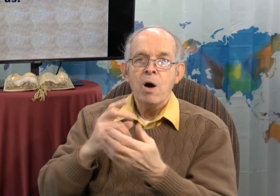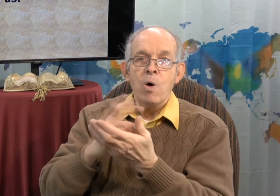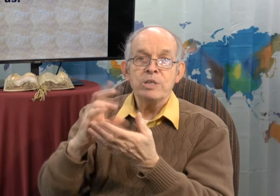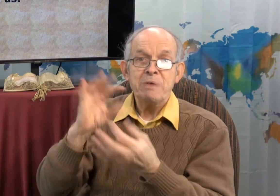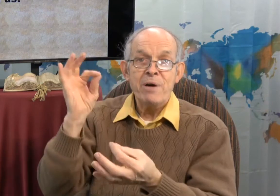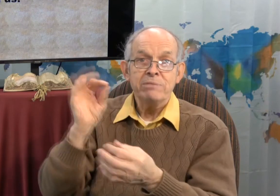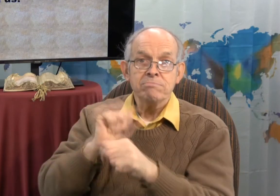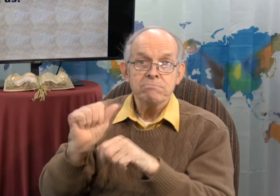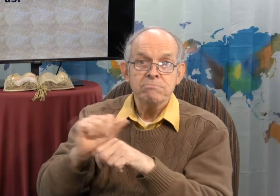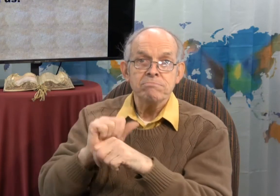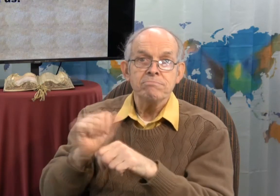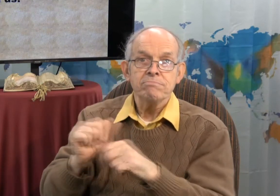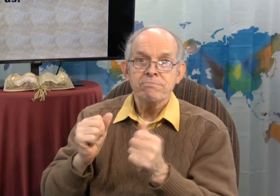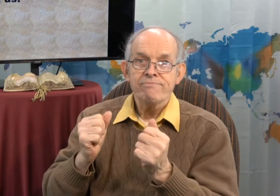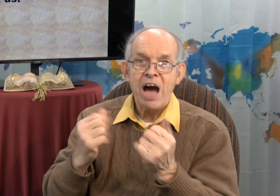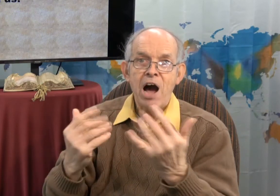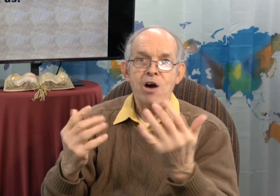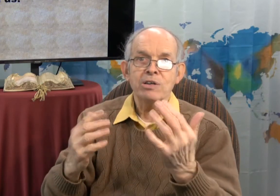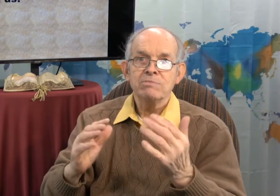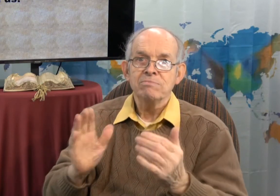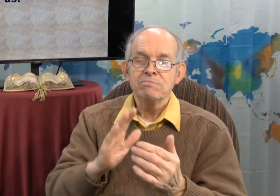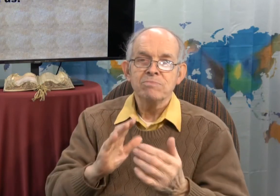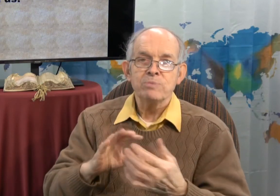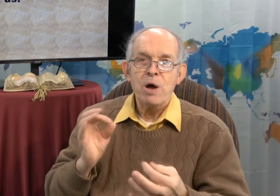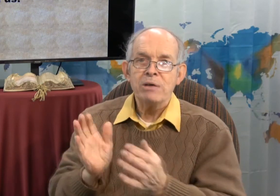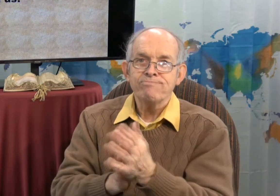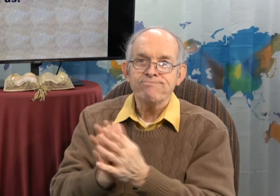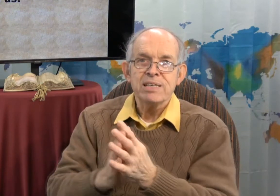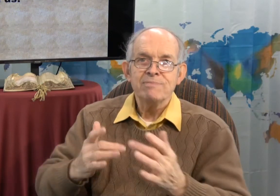Holy Spirit, fire, Holy Spirit,